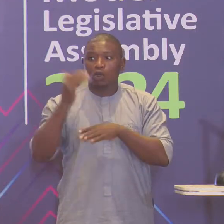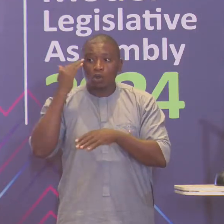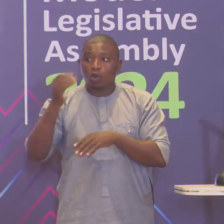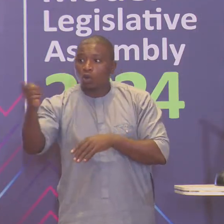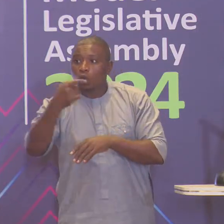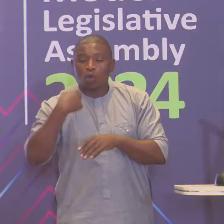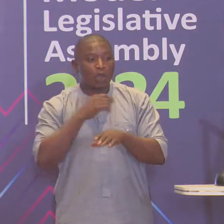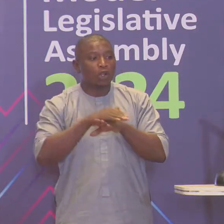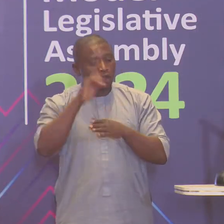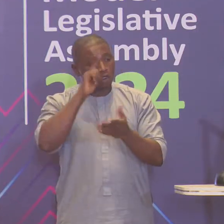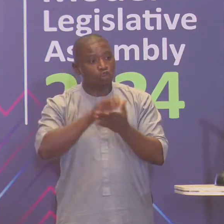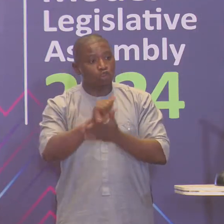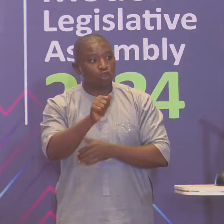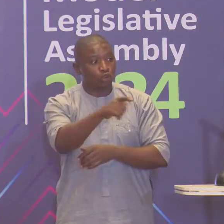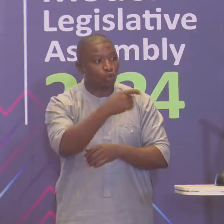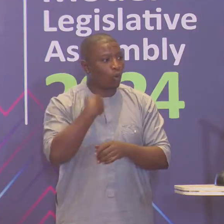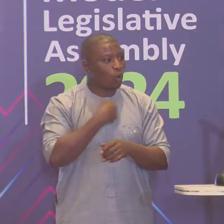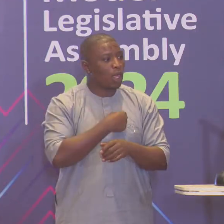you were